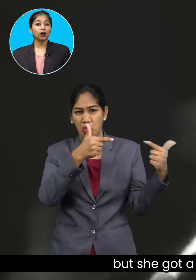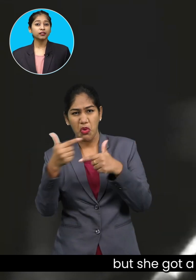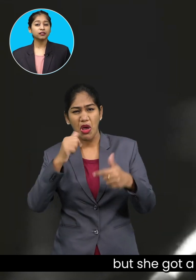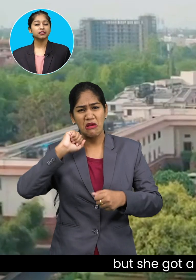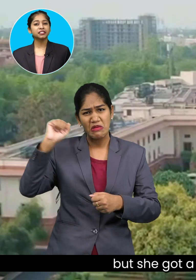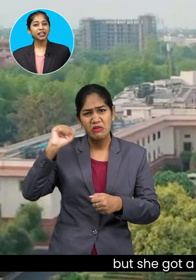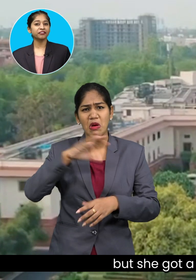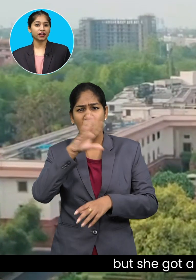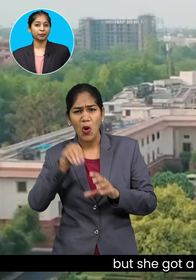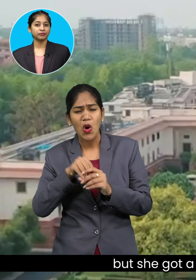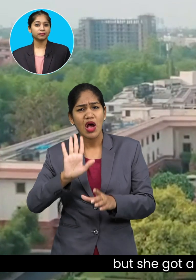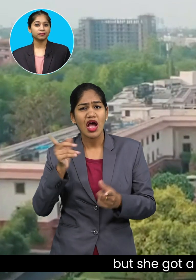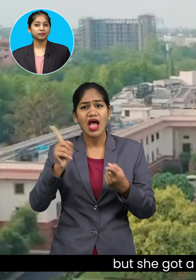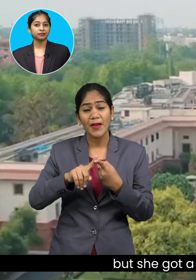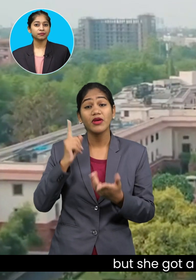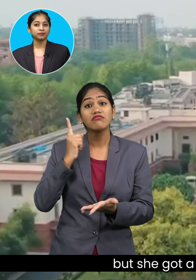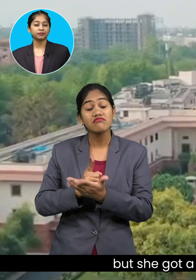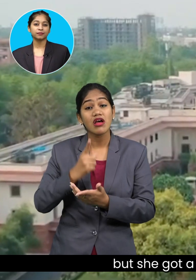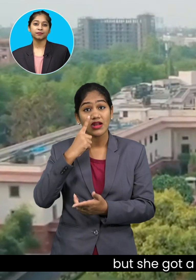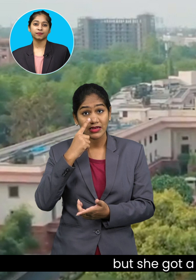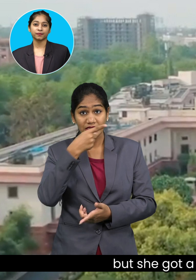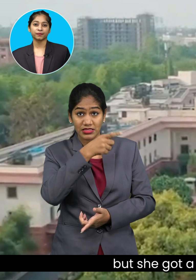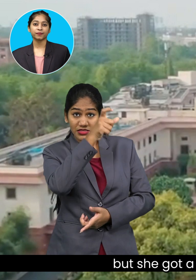she got a stay from